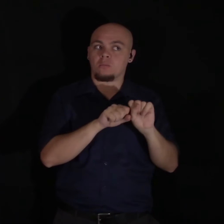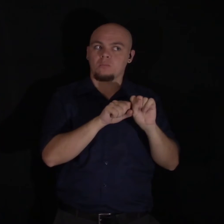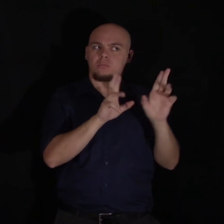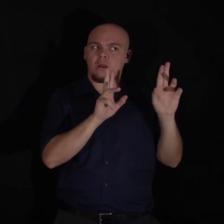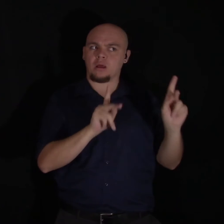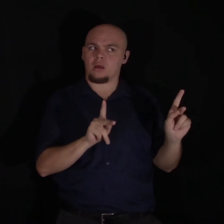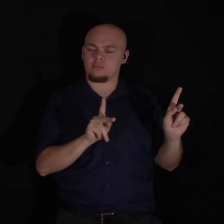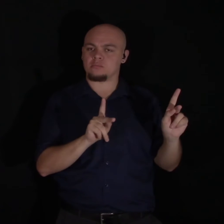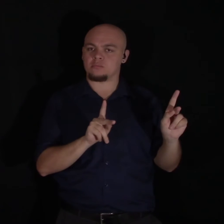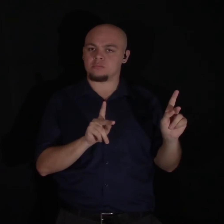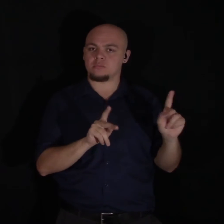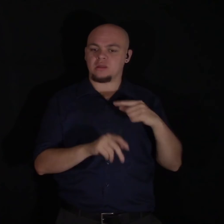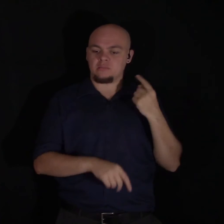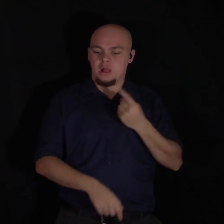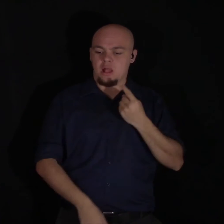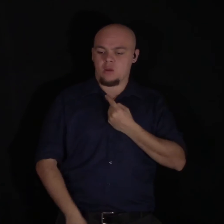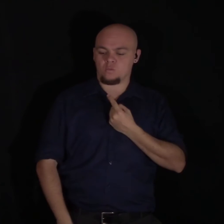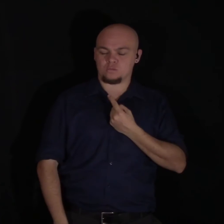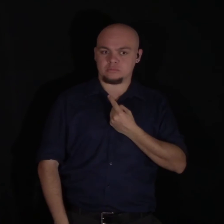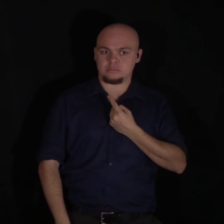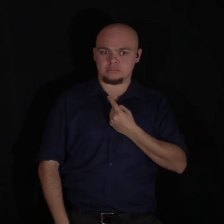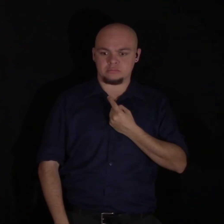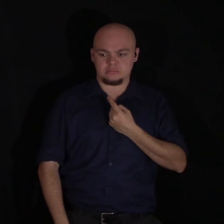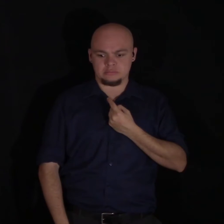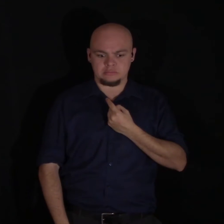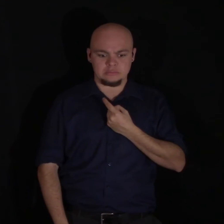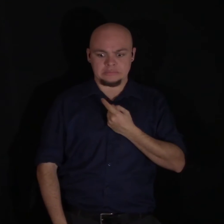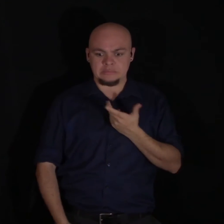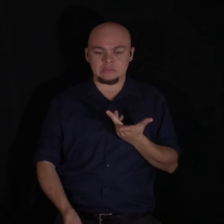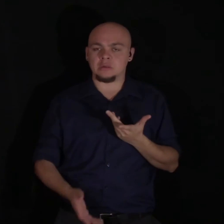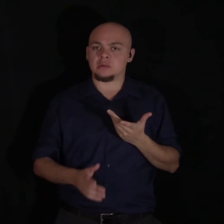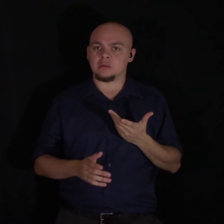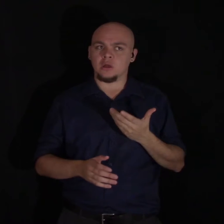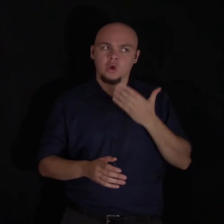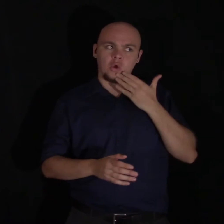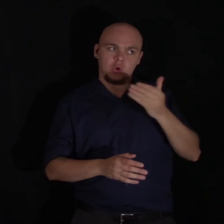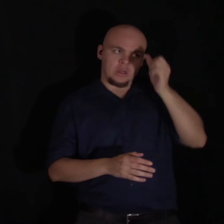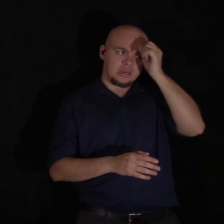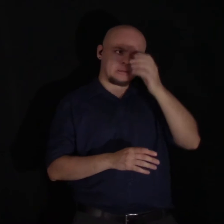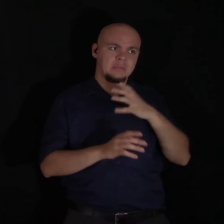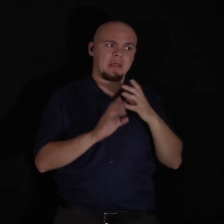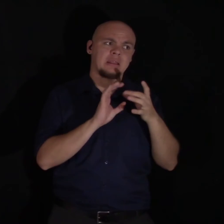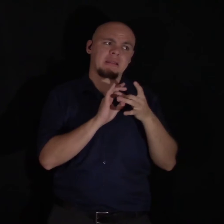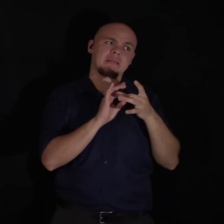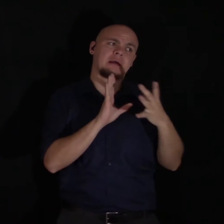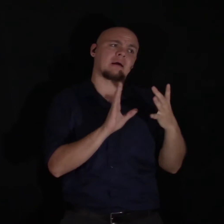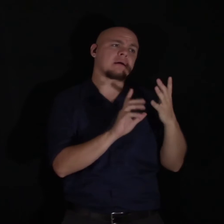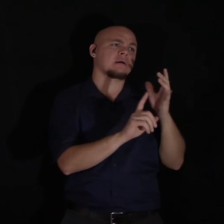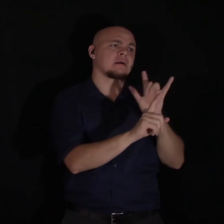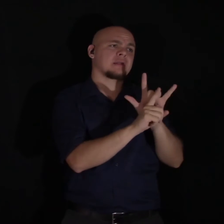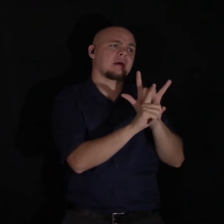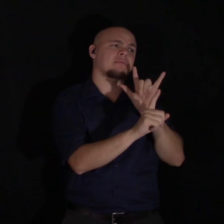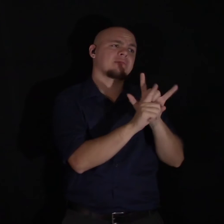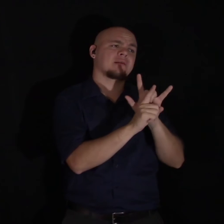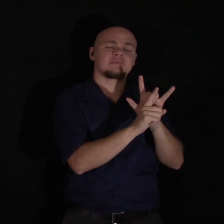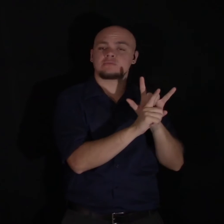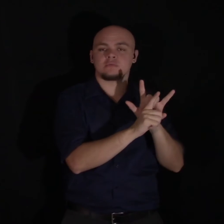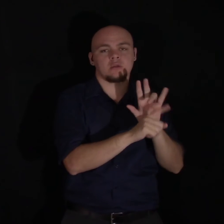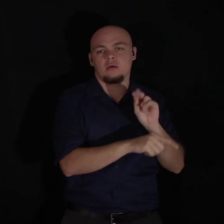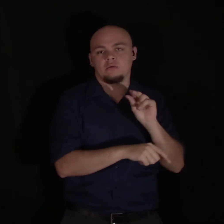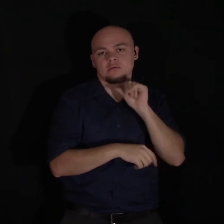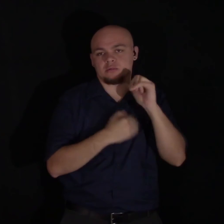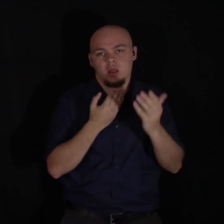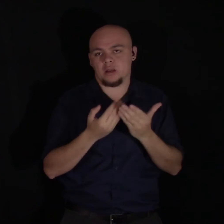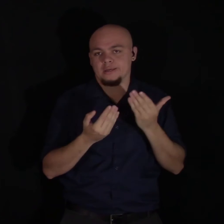him and be alone. Not that letting go of a good man I truly loved was easy. No, I had